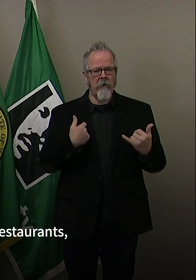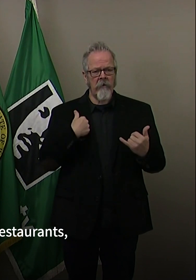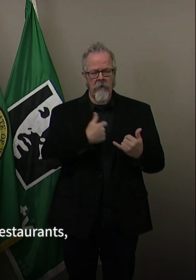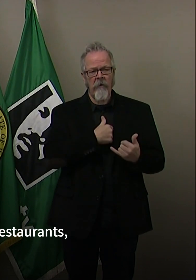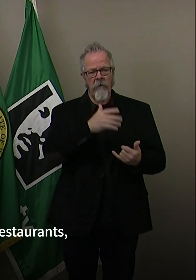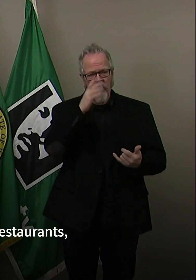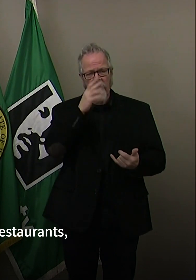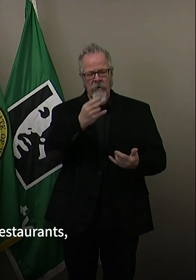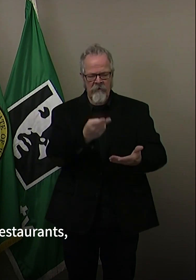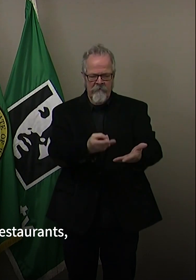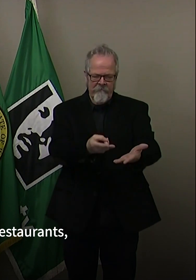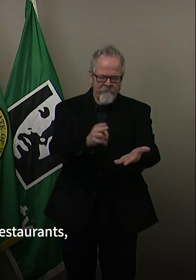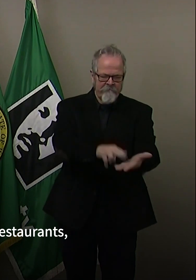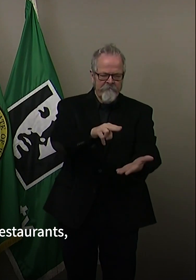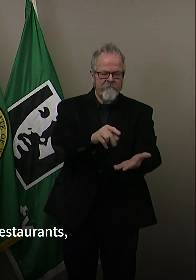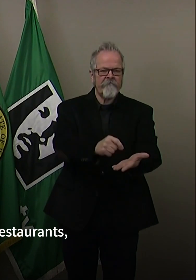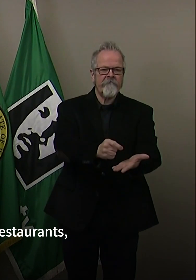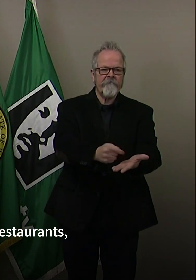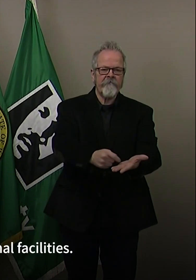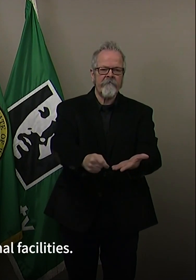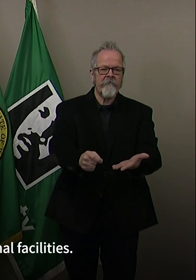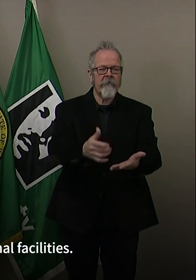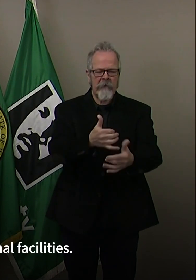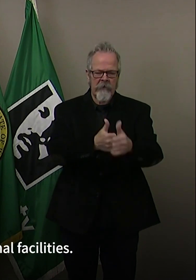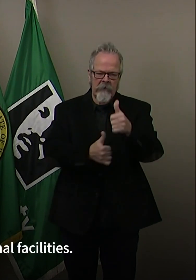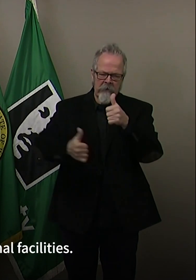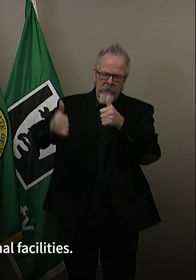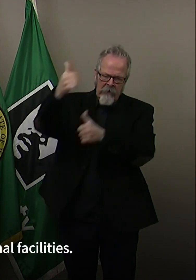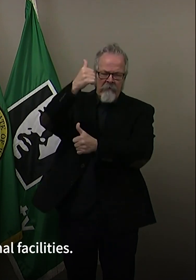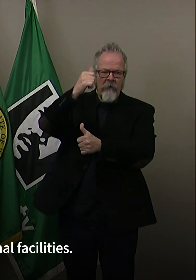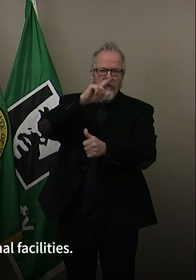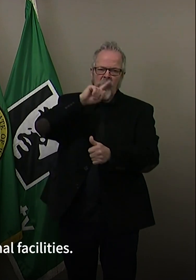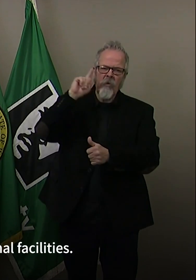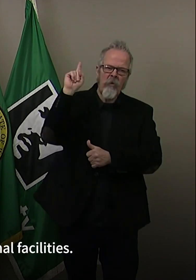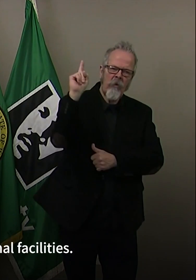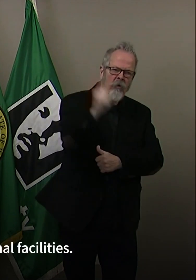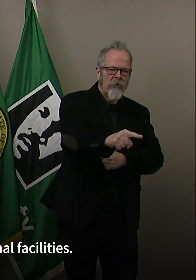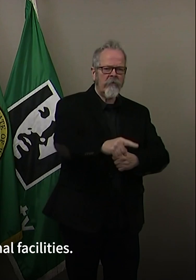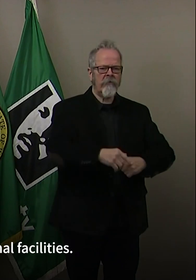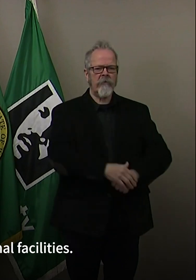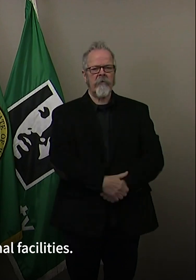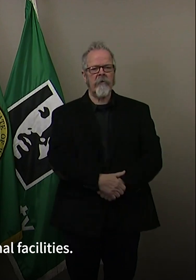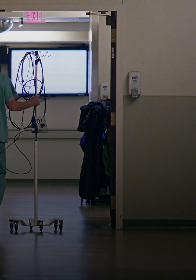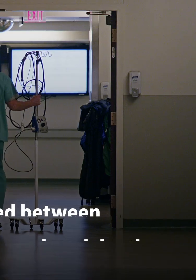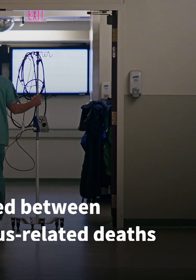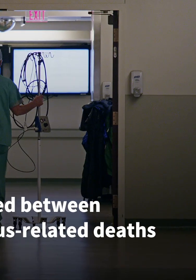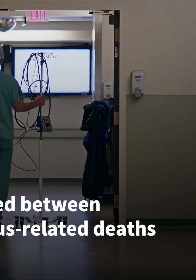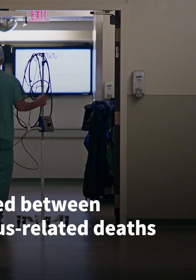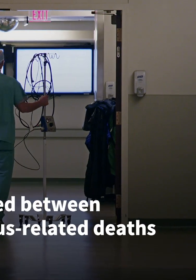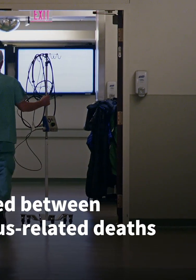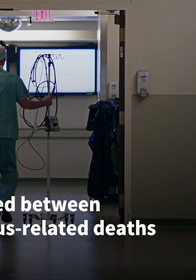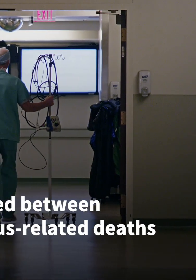temporarily shutting down restaurants, bars, entertainment, and recreational facilities.